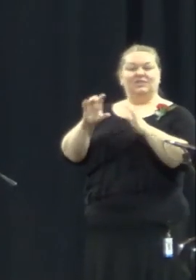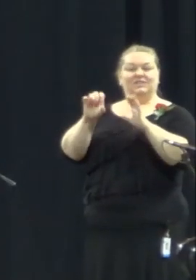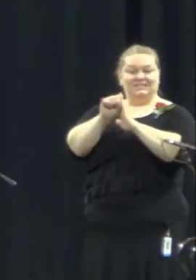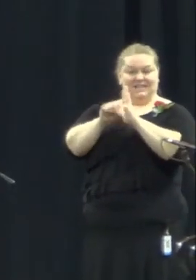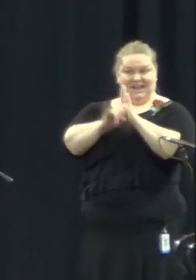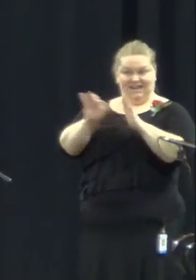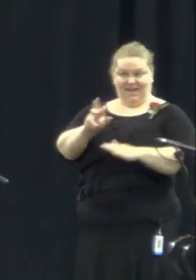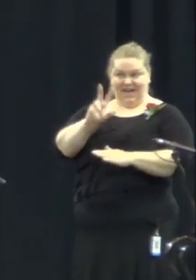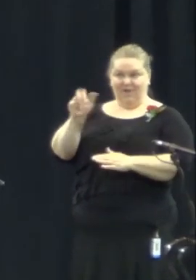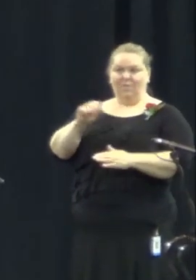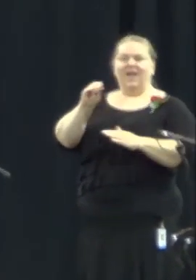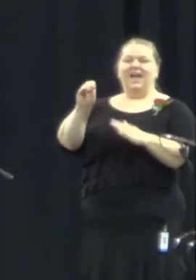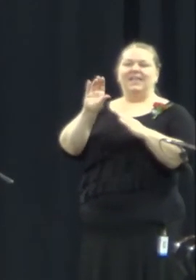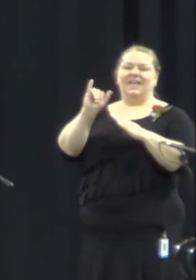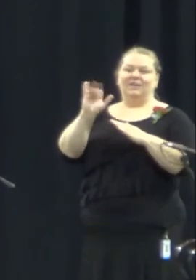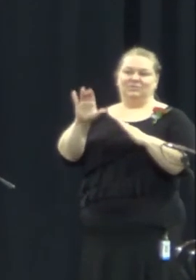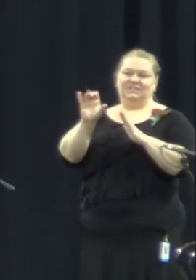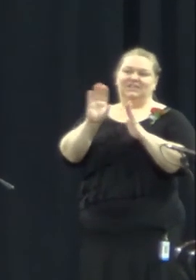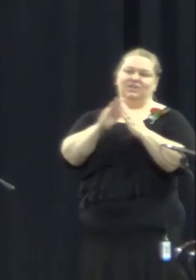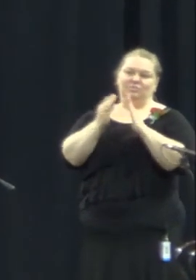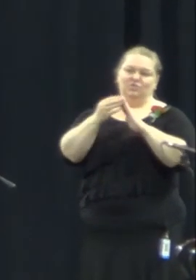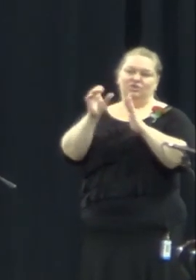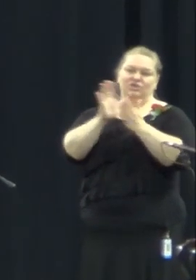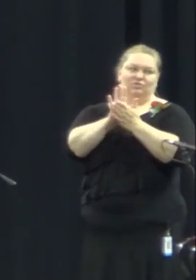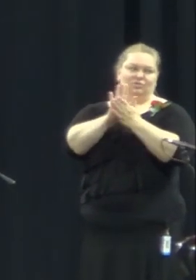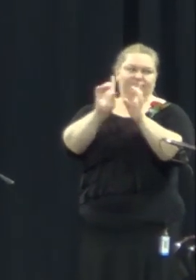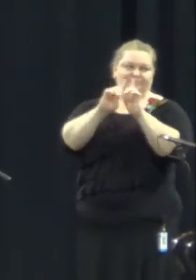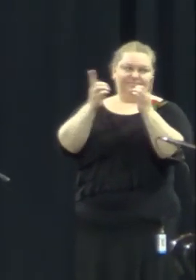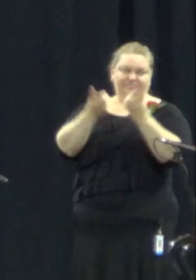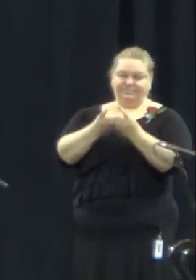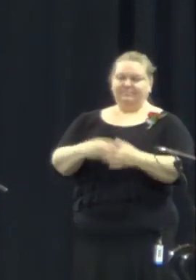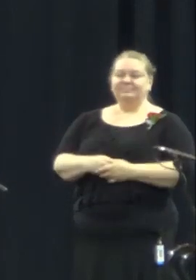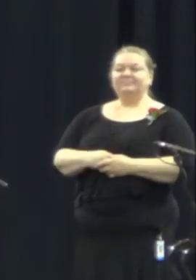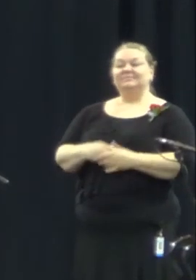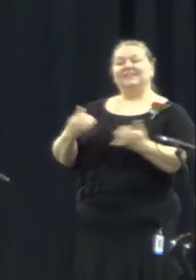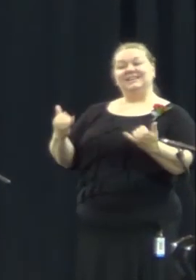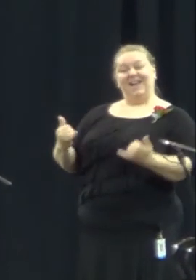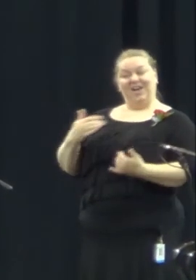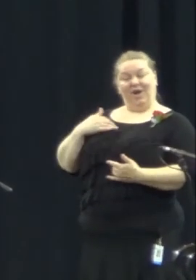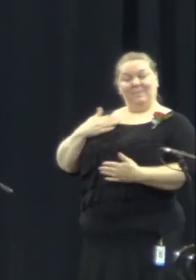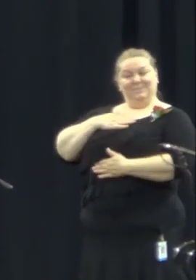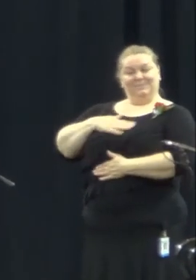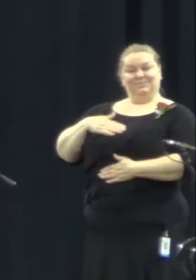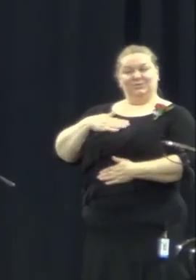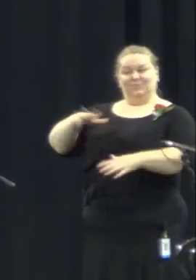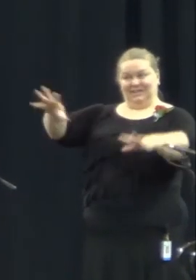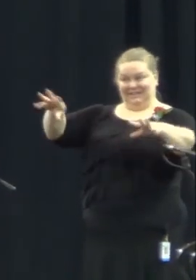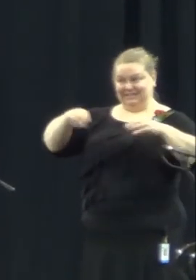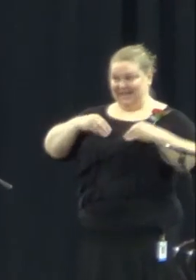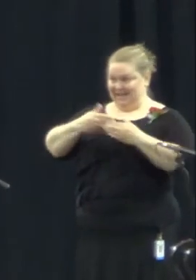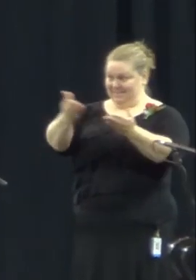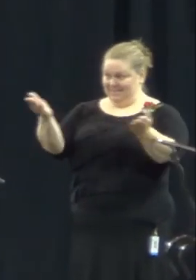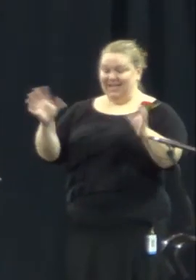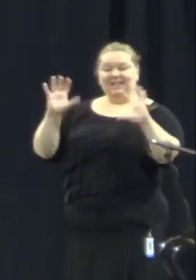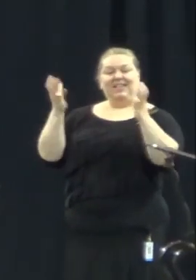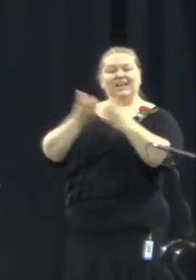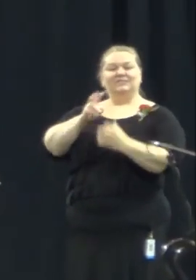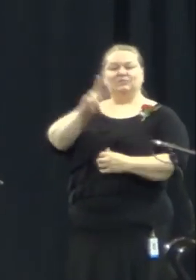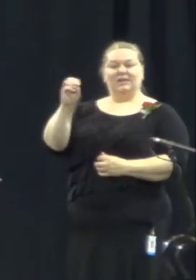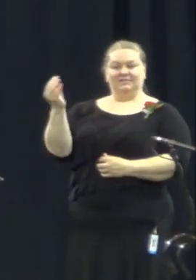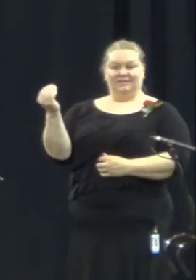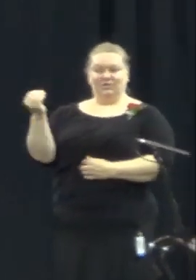the Iowa City Community School District. On behalf of the Board of Education, it gives me great pleasure to accept the class of